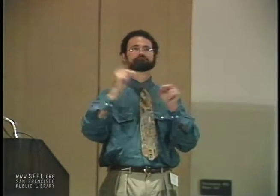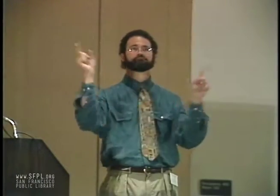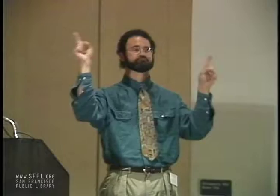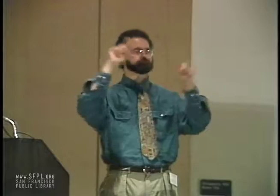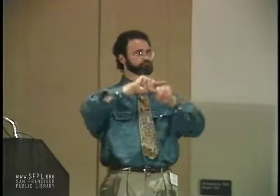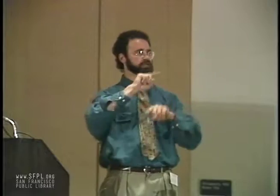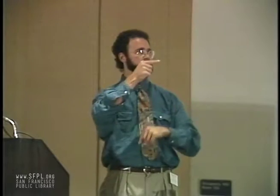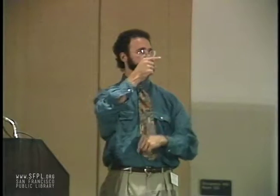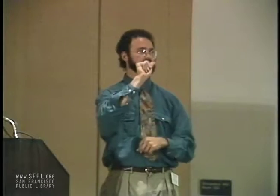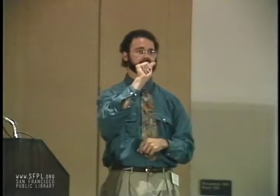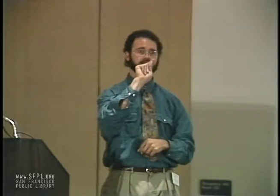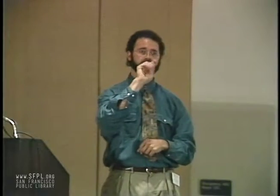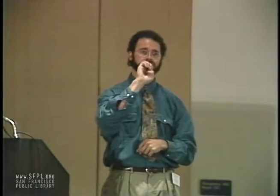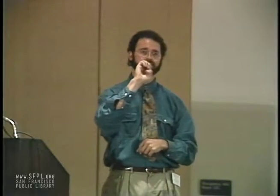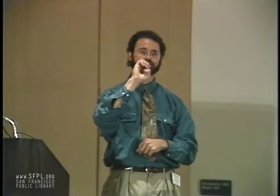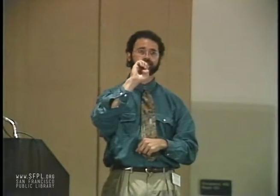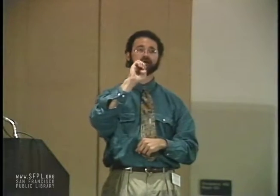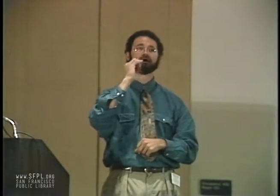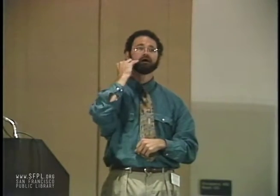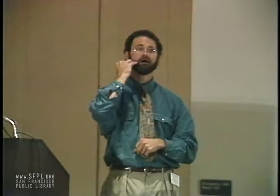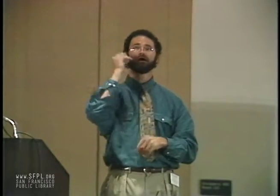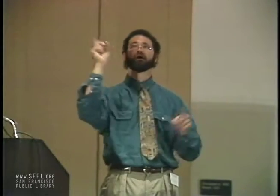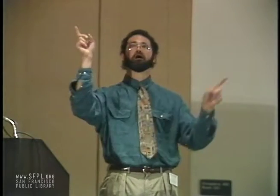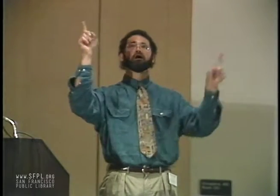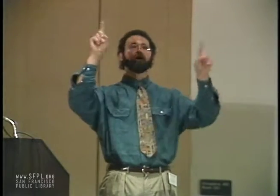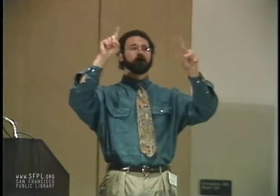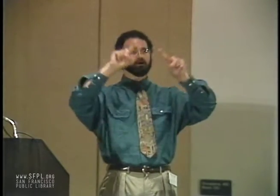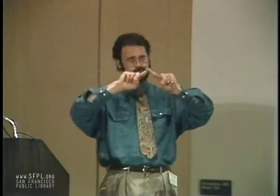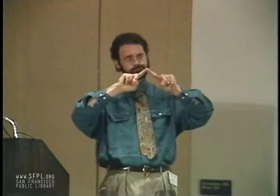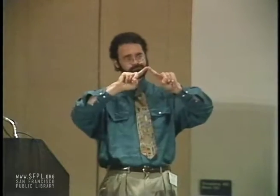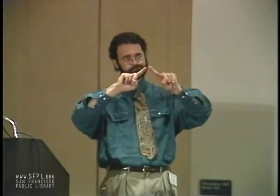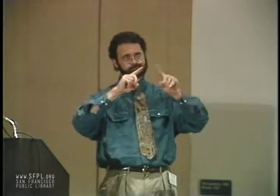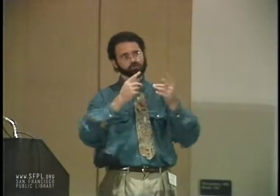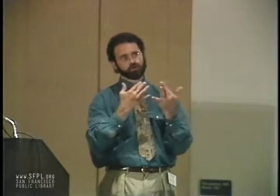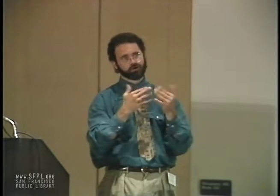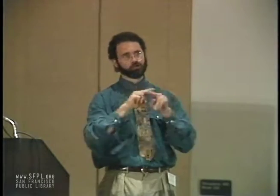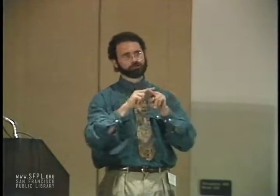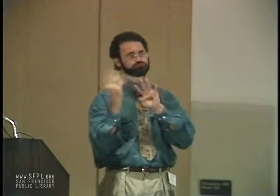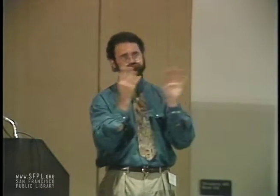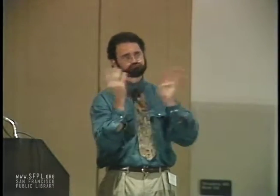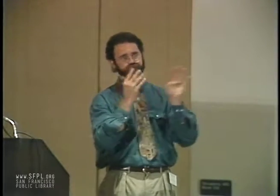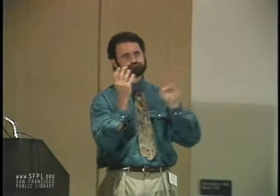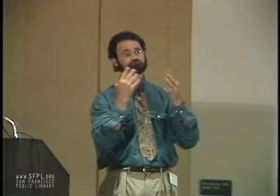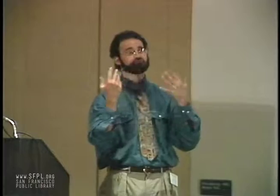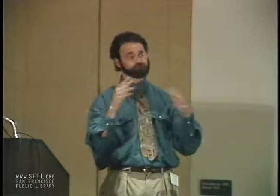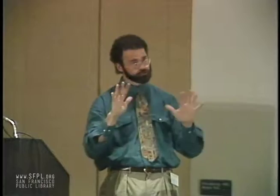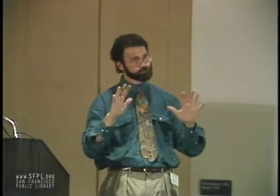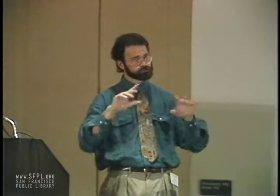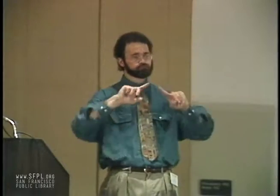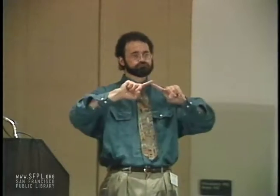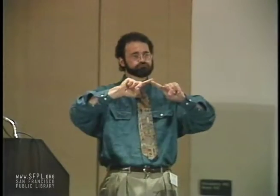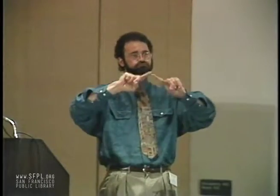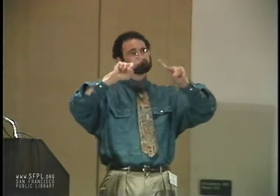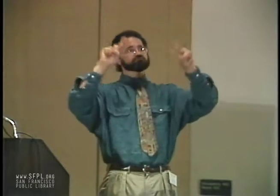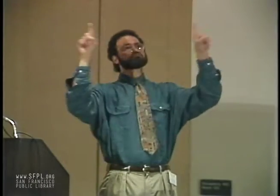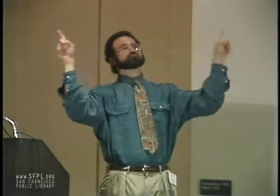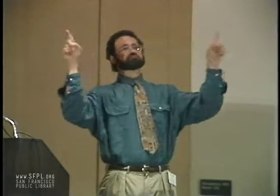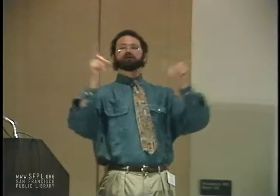There was a train railroad crossing, and the gate was down. And you know, as it goes down, that's the position. When the train is passed, the